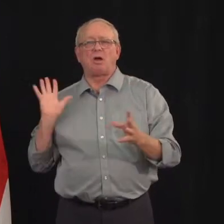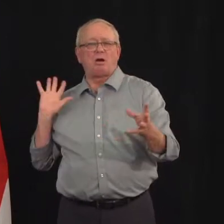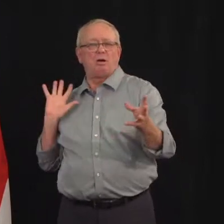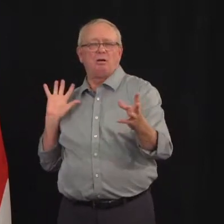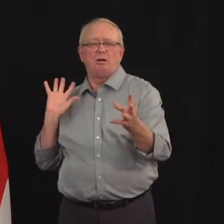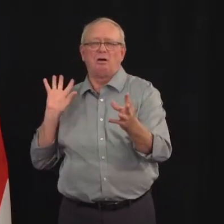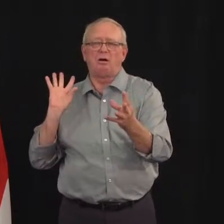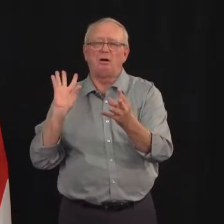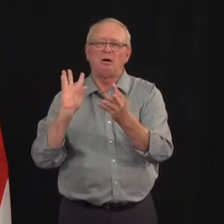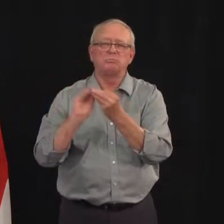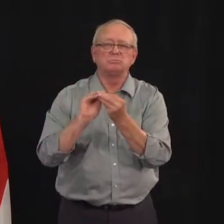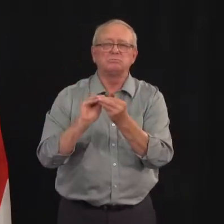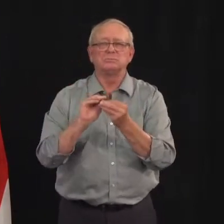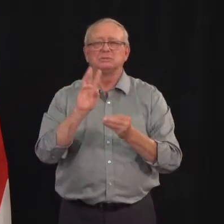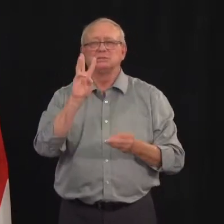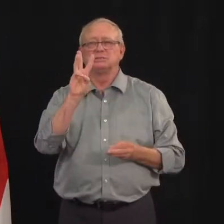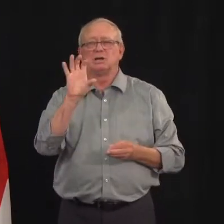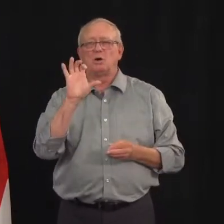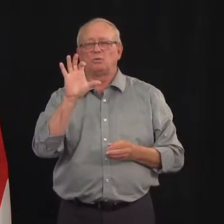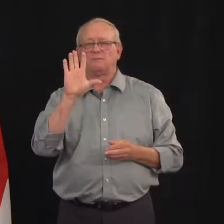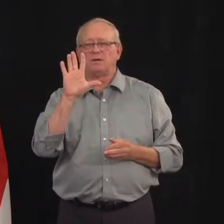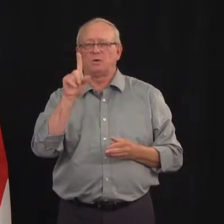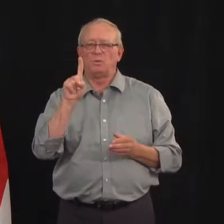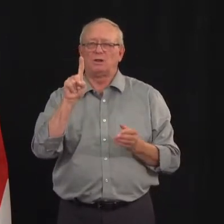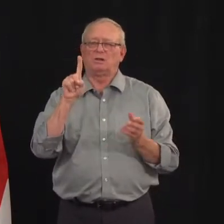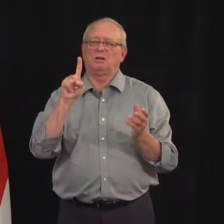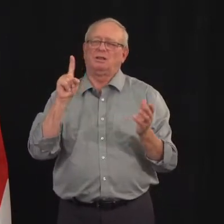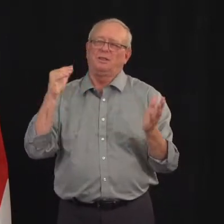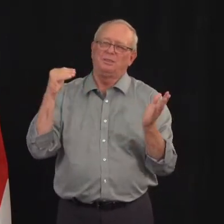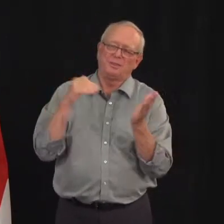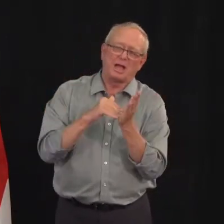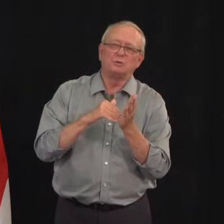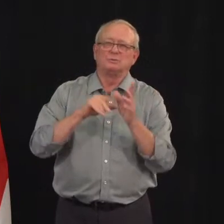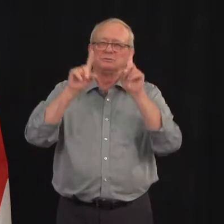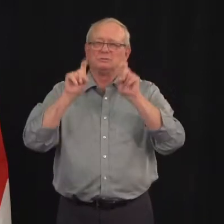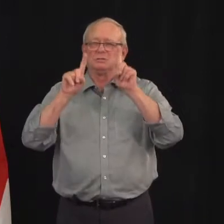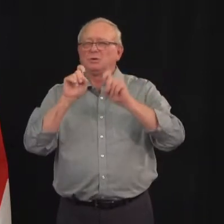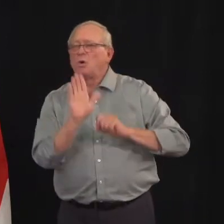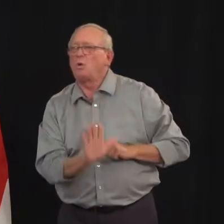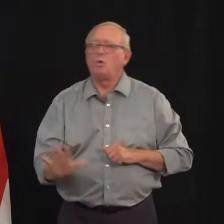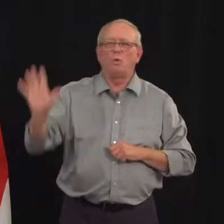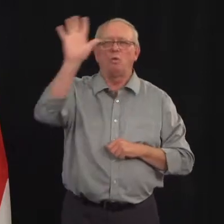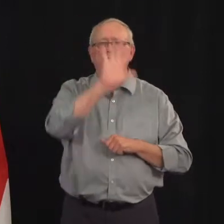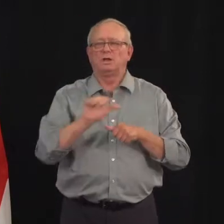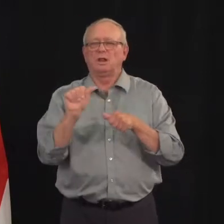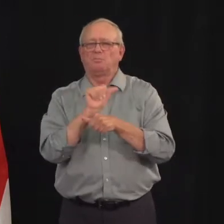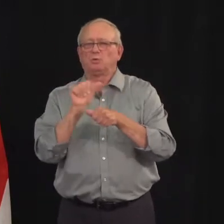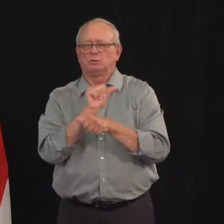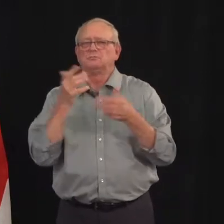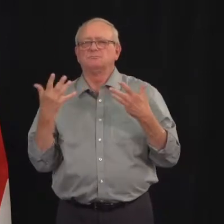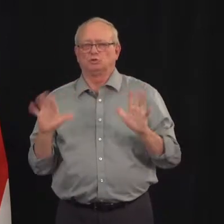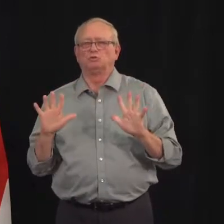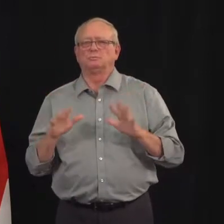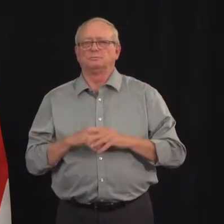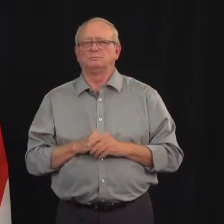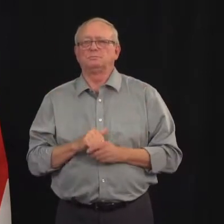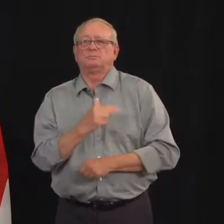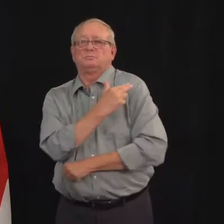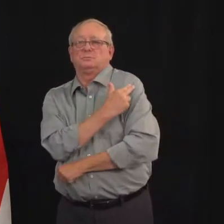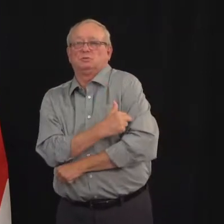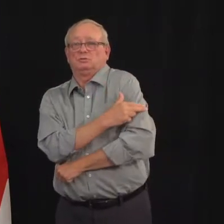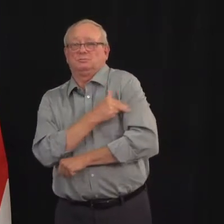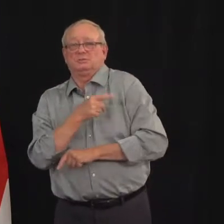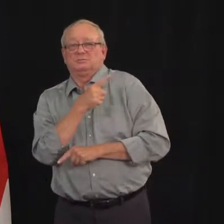tests completed across the province. Currently, 88 people are in hospital, including 17